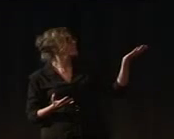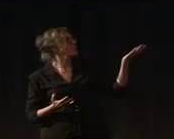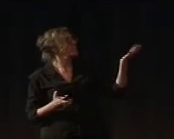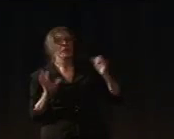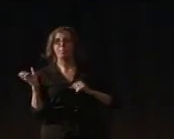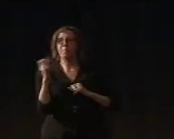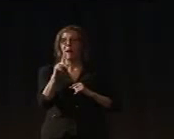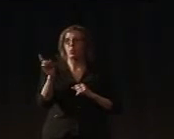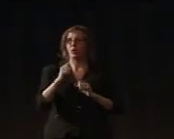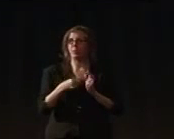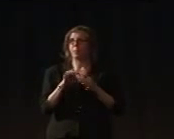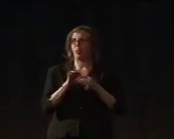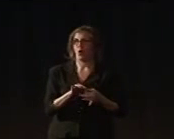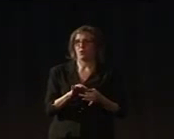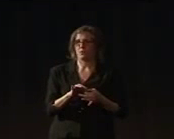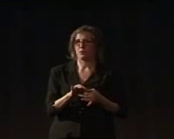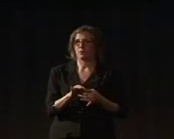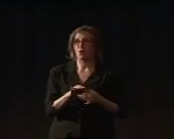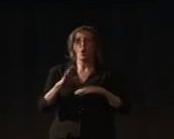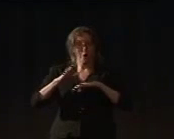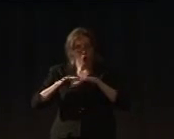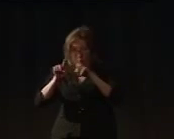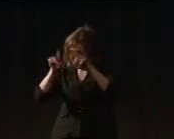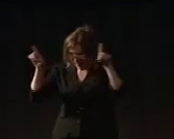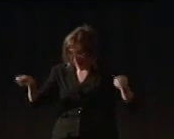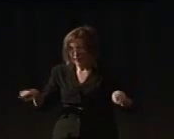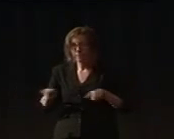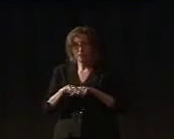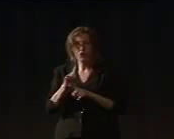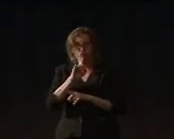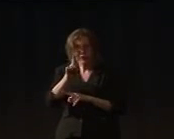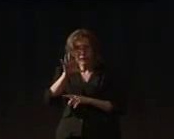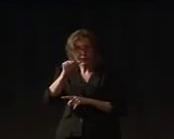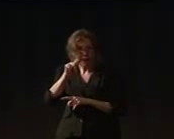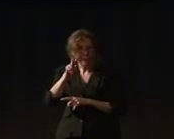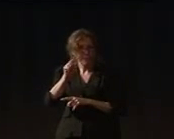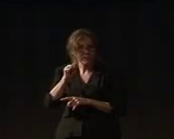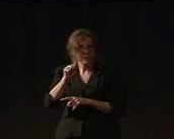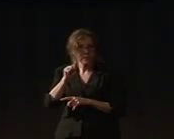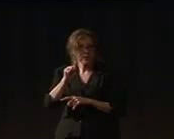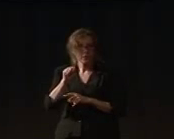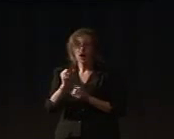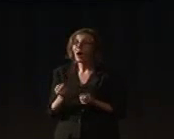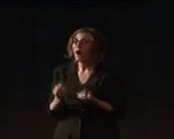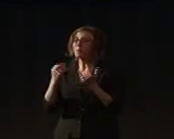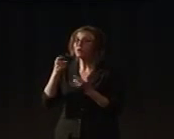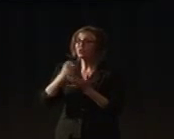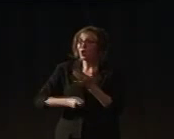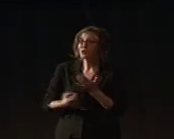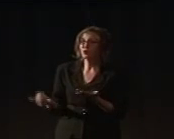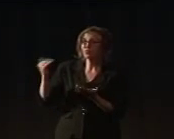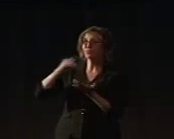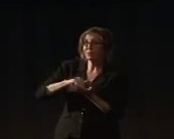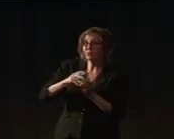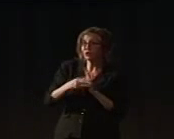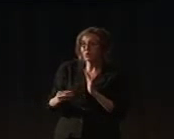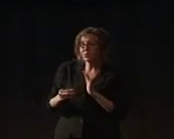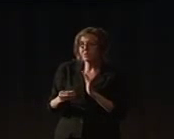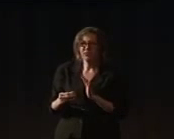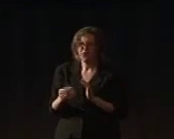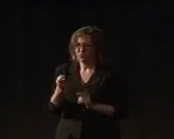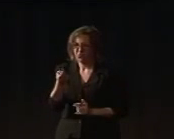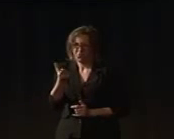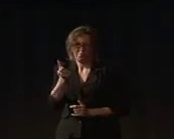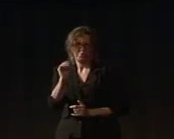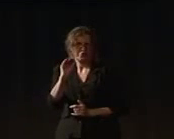for. It's on canvas. It costs not very much. And it's not protected by a guard.